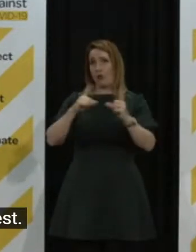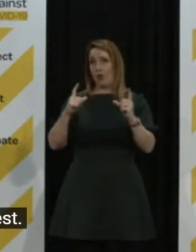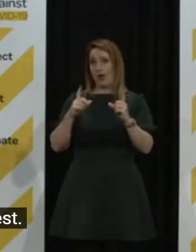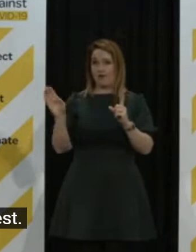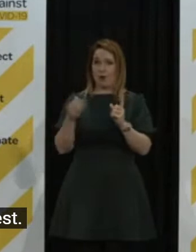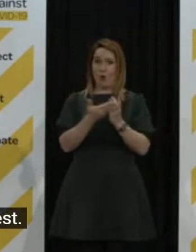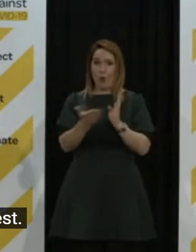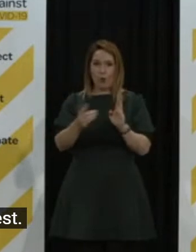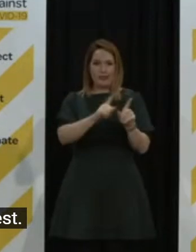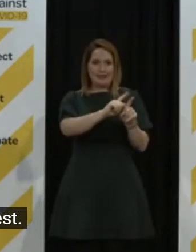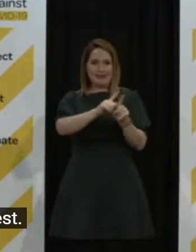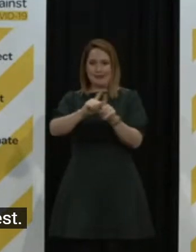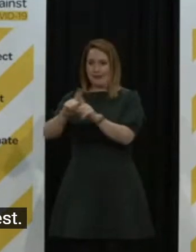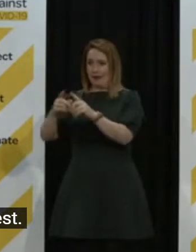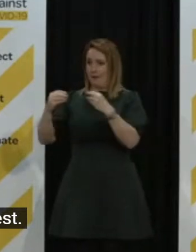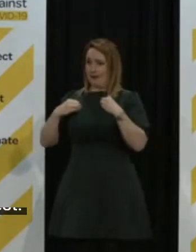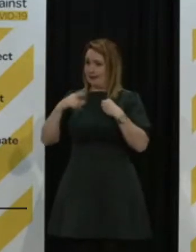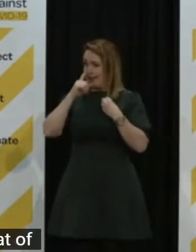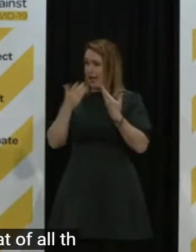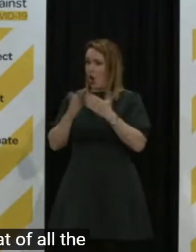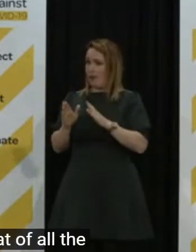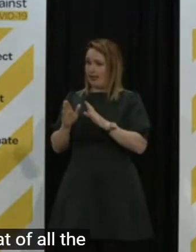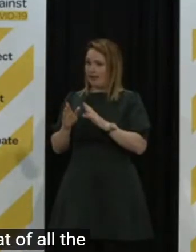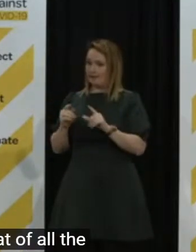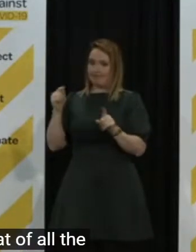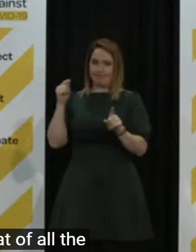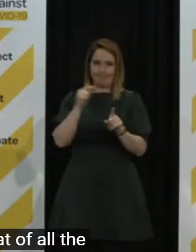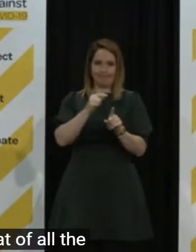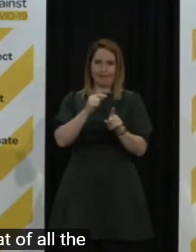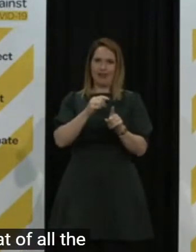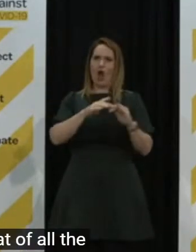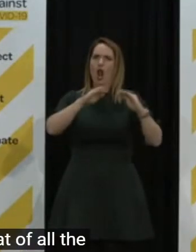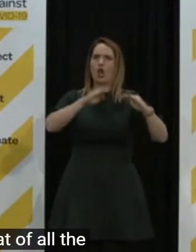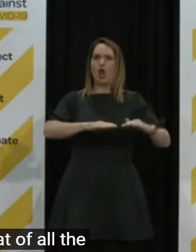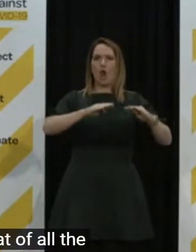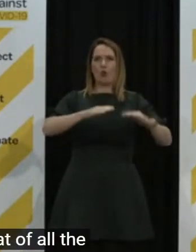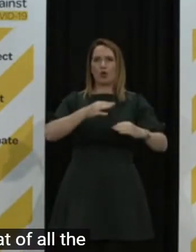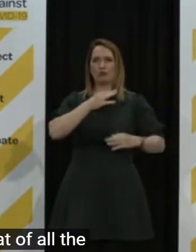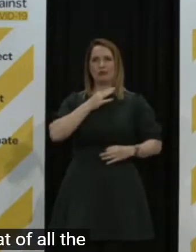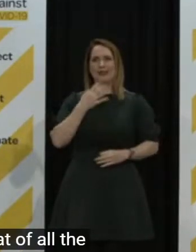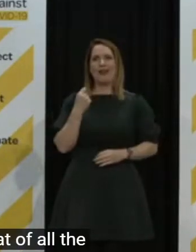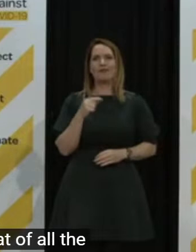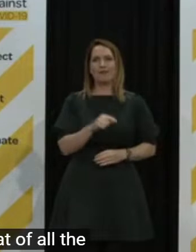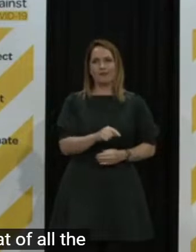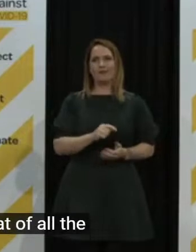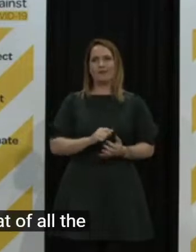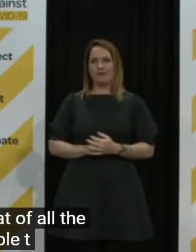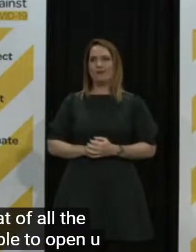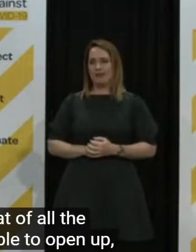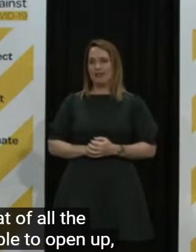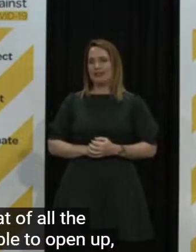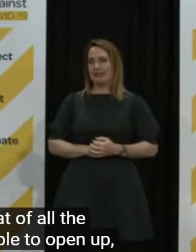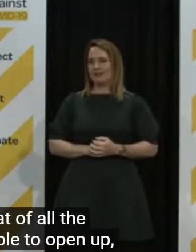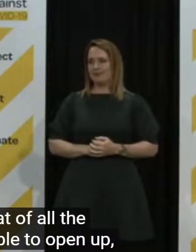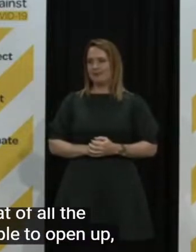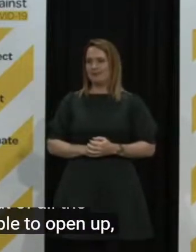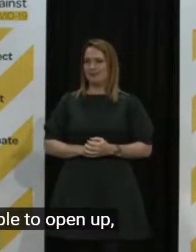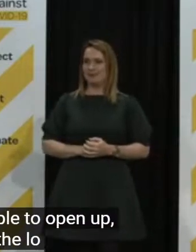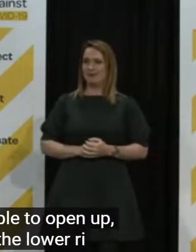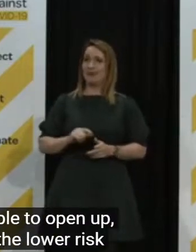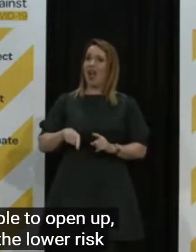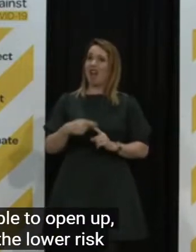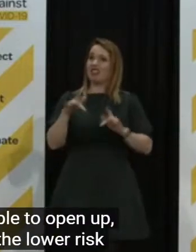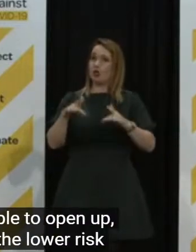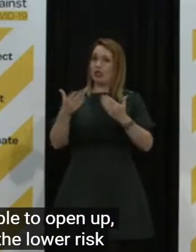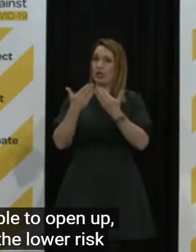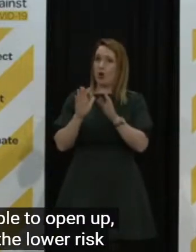the groups that we're able to open up, this is amongst the lower risk, because the ones that we already have that have not yet